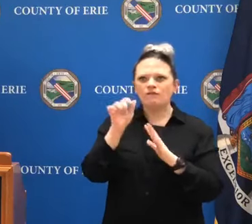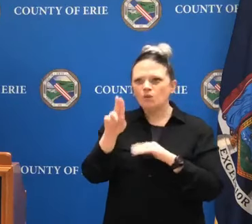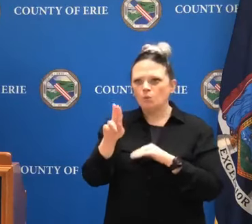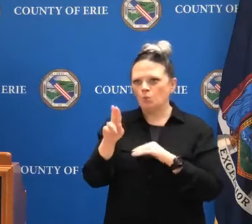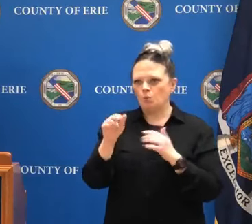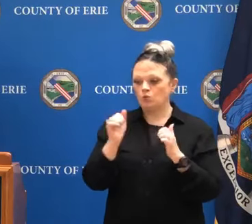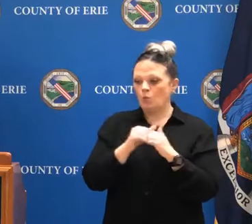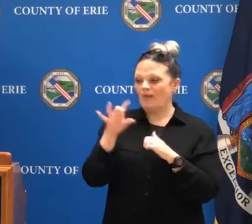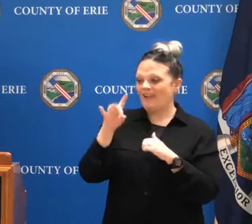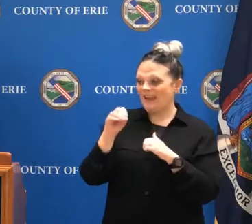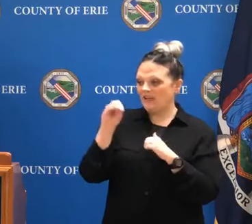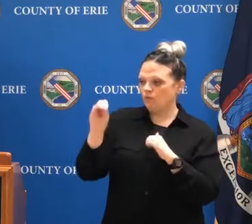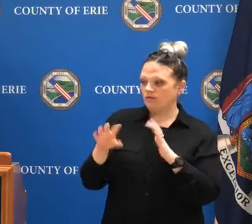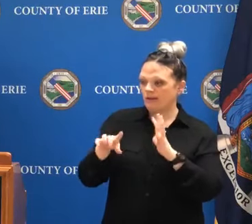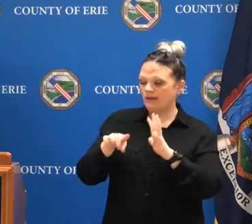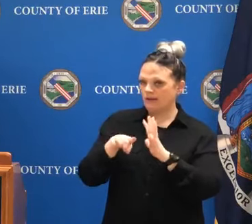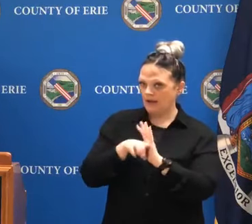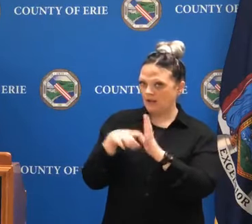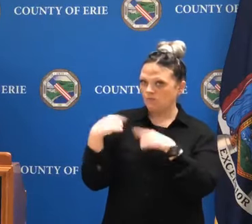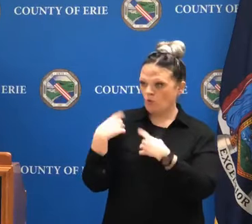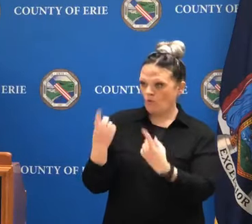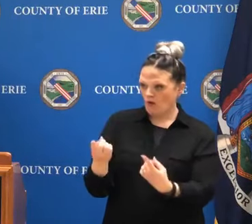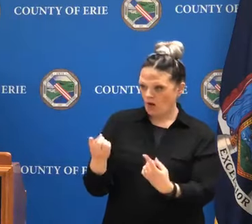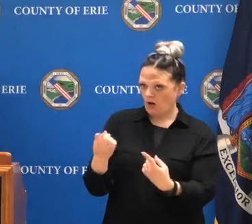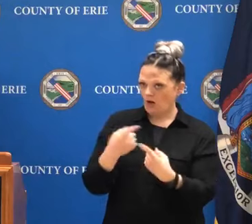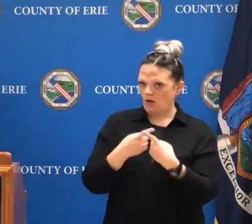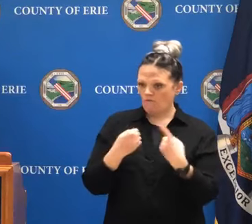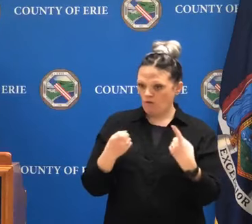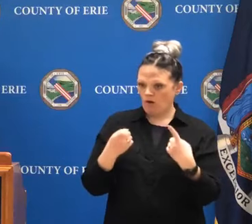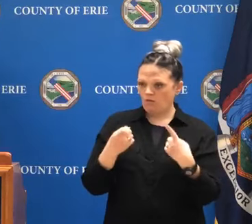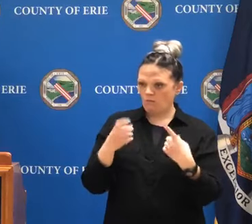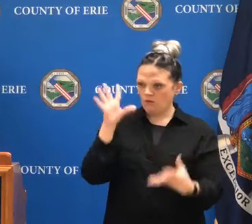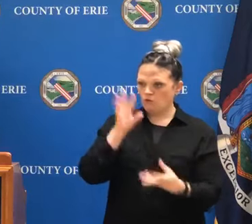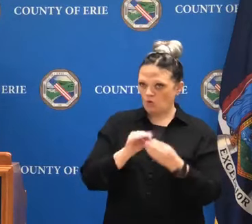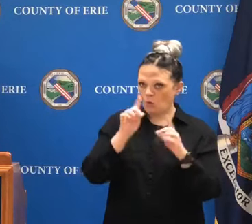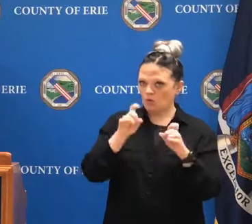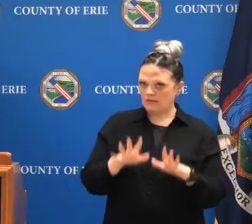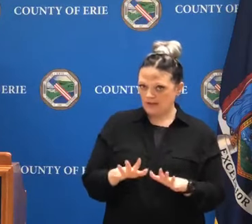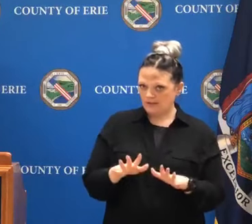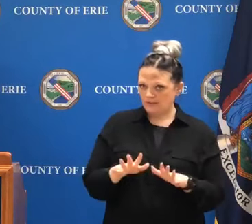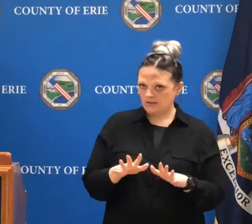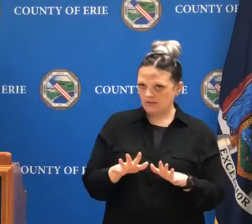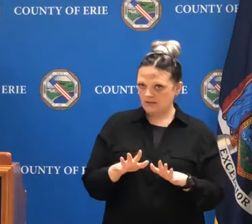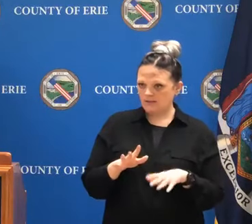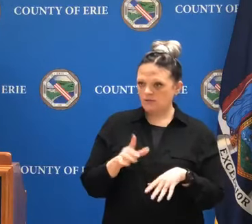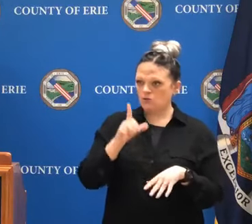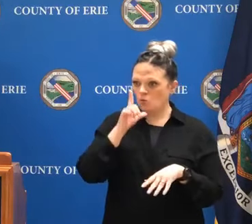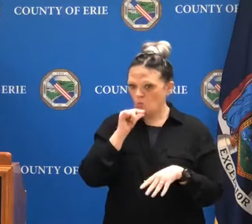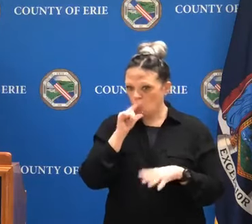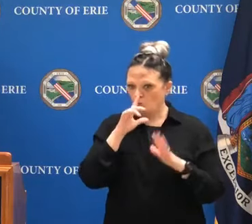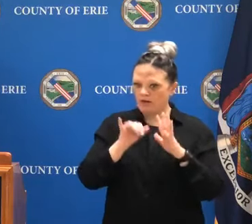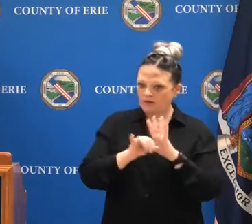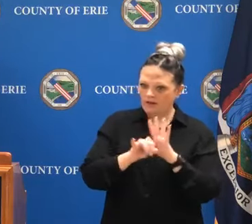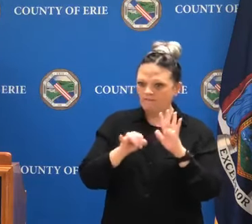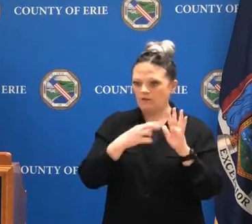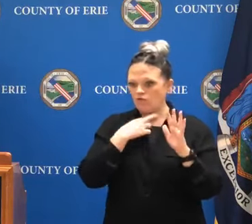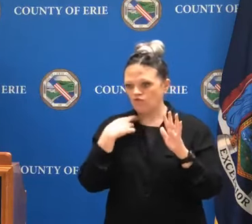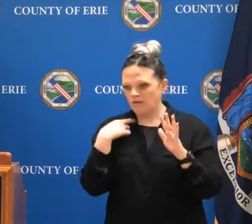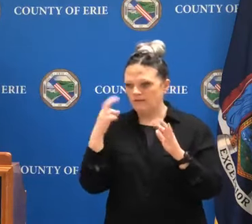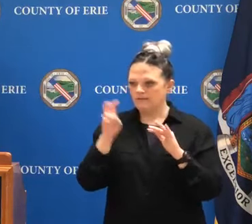with 80% negative so far of those who are tested, of those who have identified a risk of travel